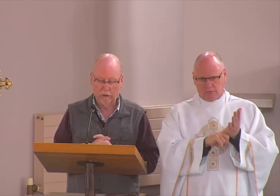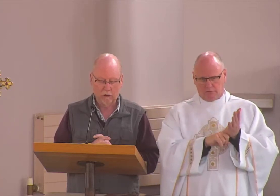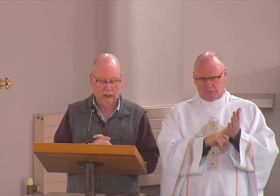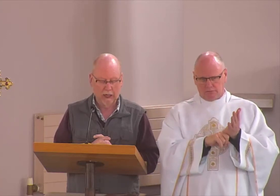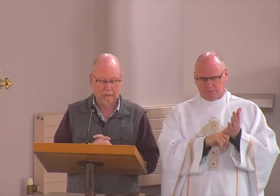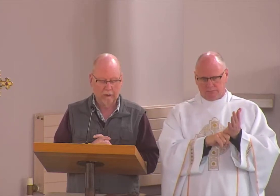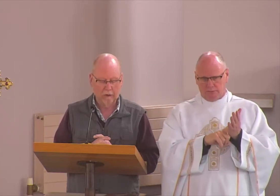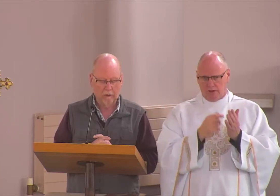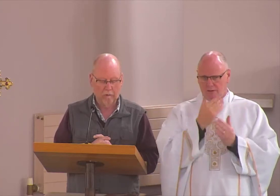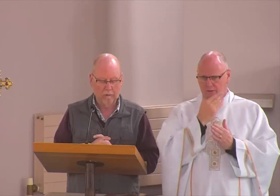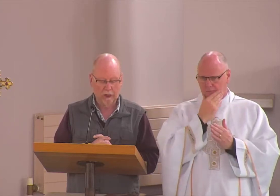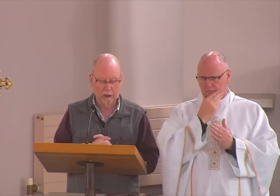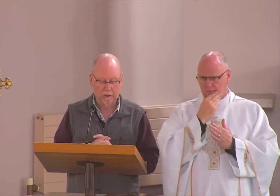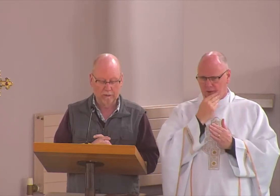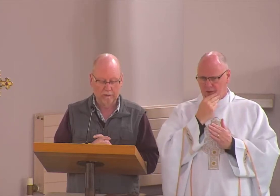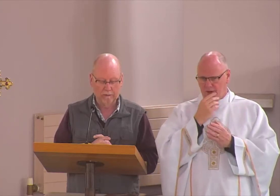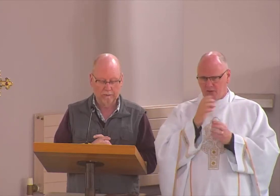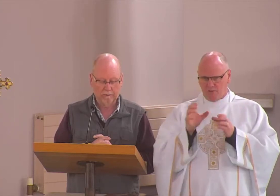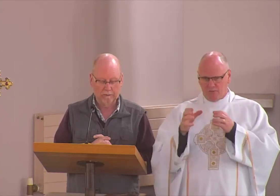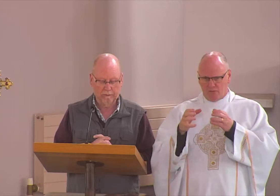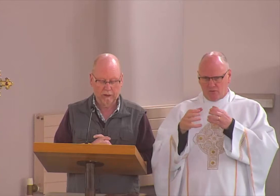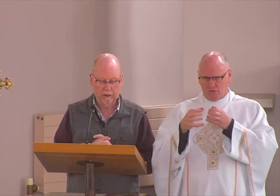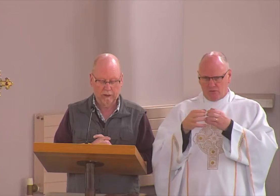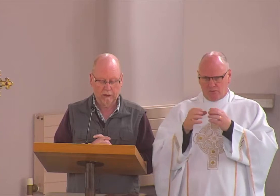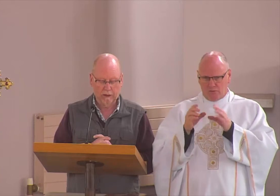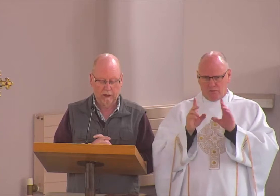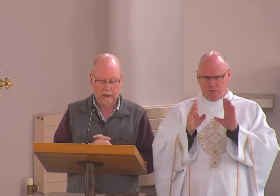of the tribe of Benjamin.